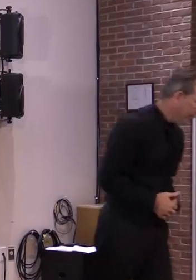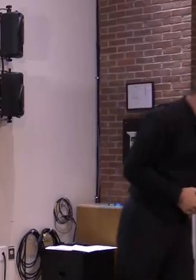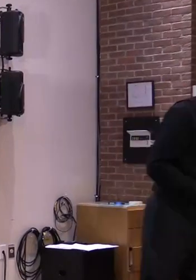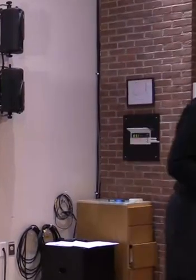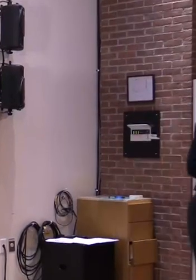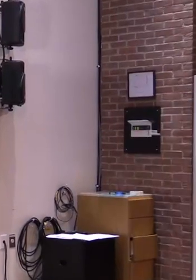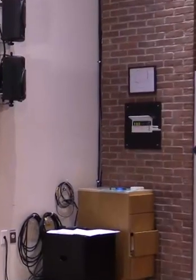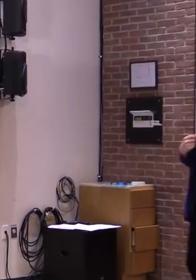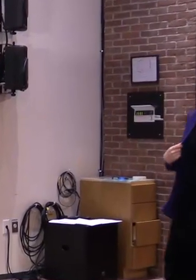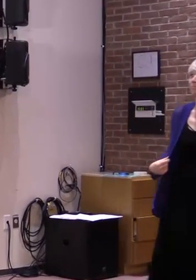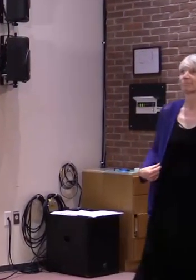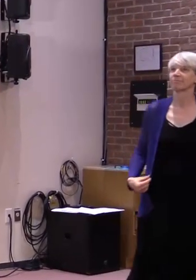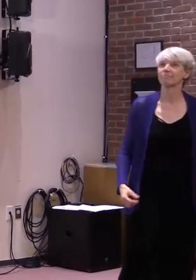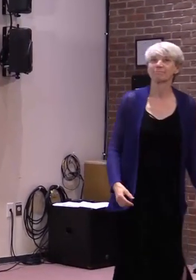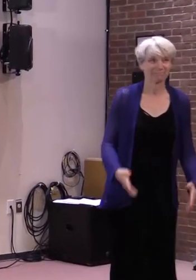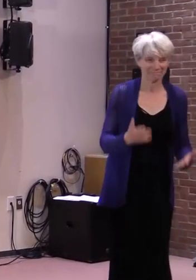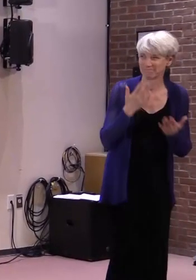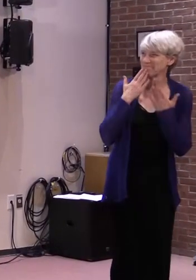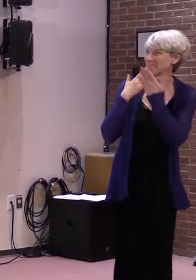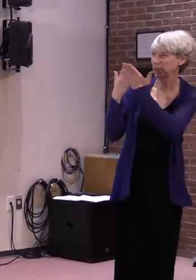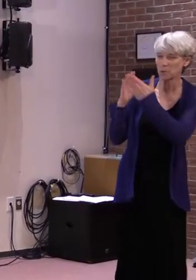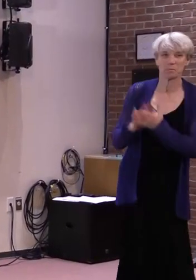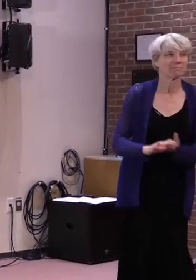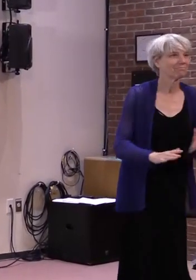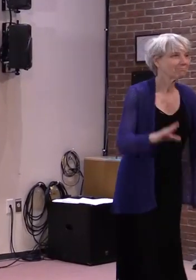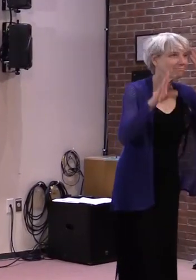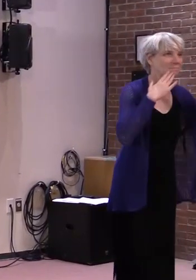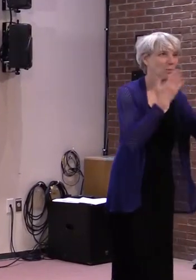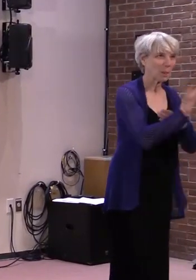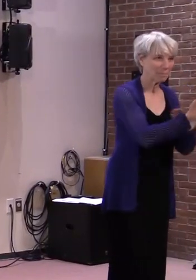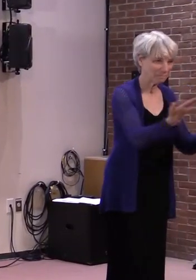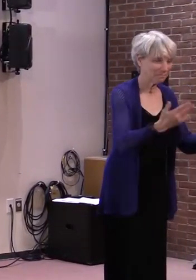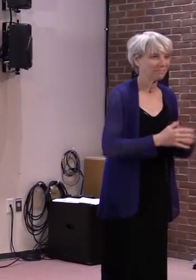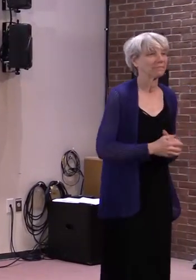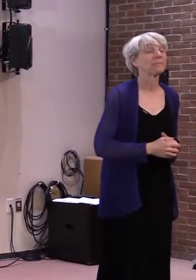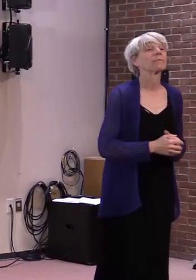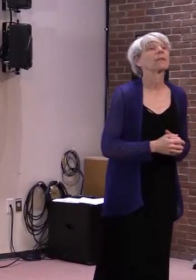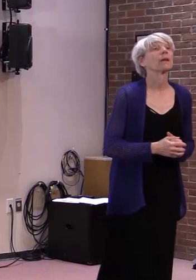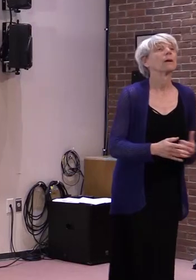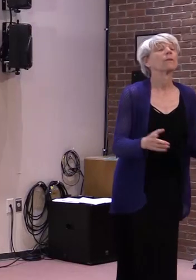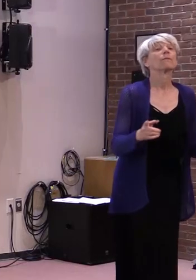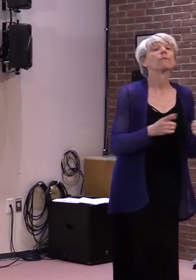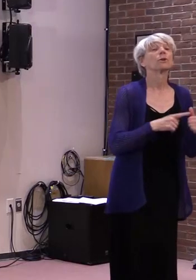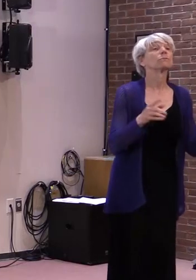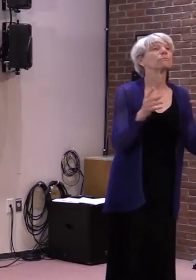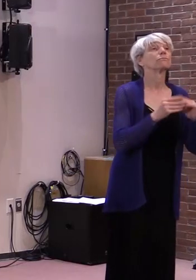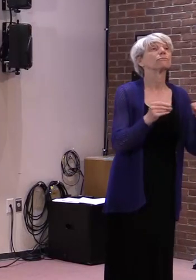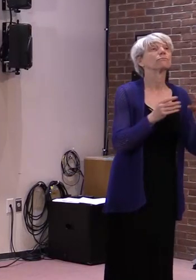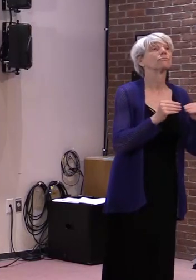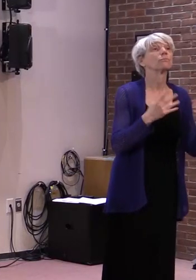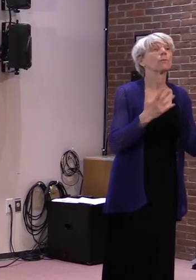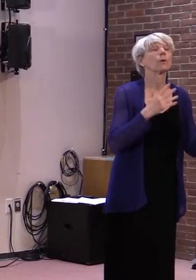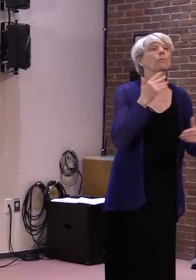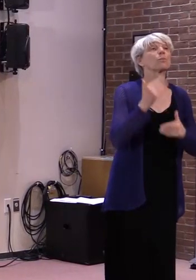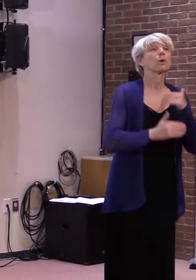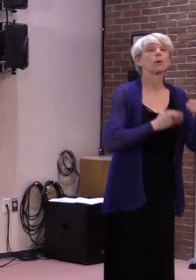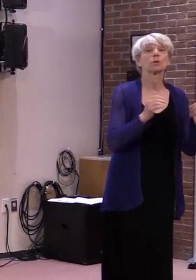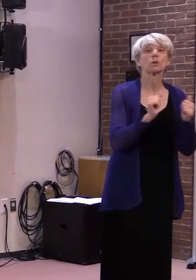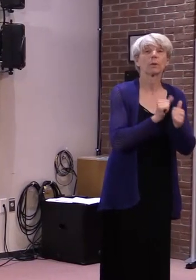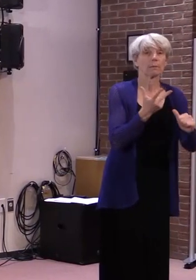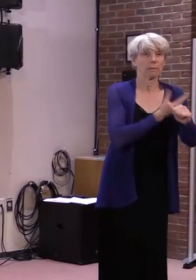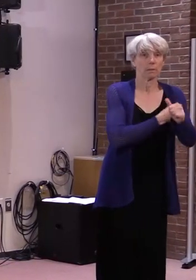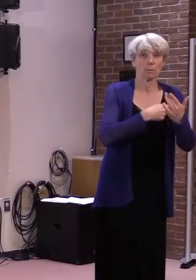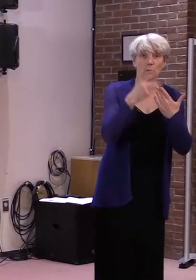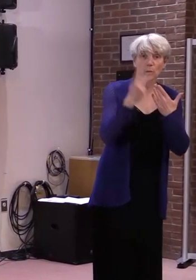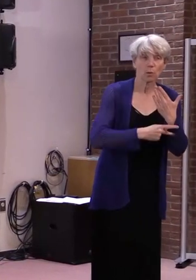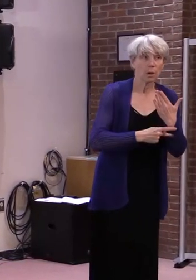Thank you, Commissioner Pichek, and good morning, everyone. Today, I'll start off with an update of our progress with our vaccination program, as